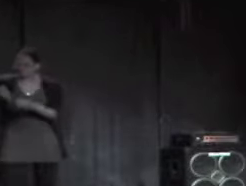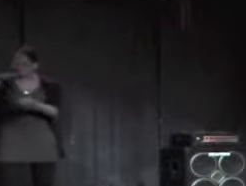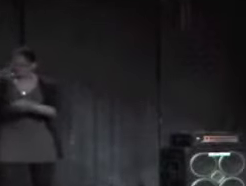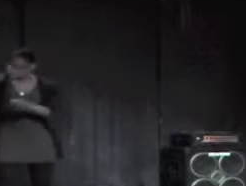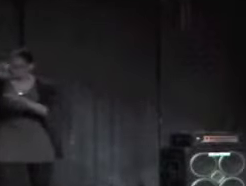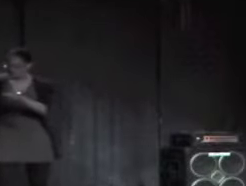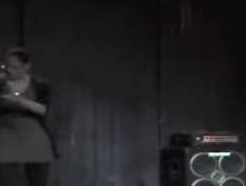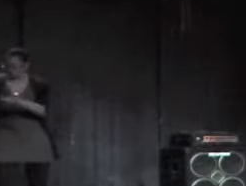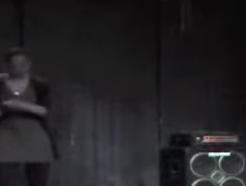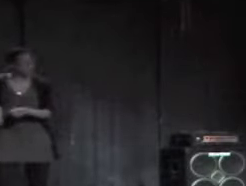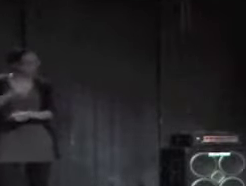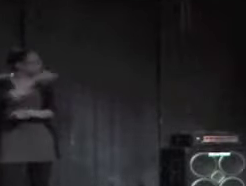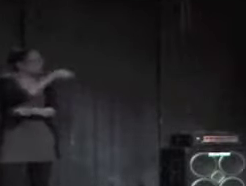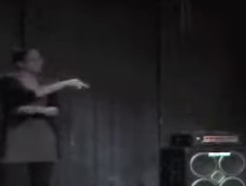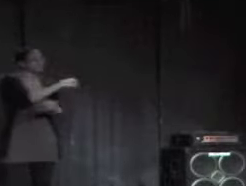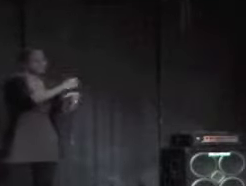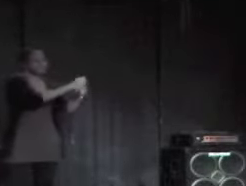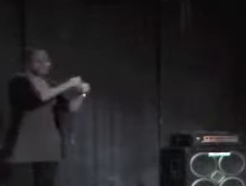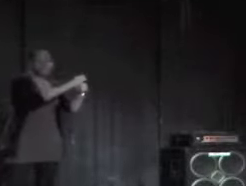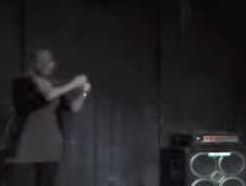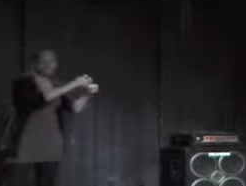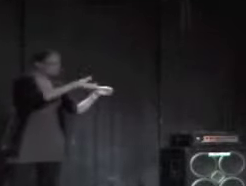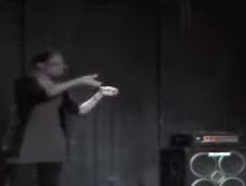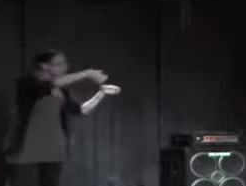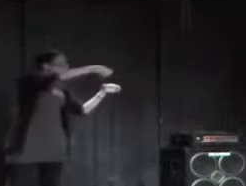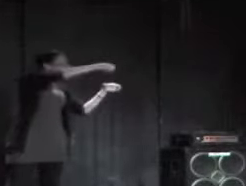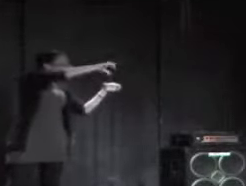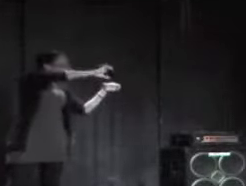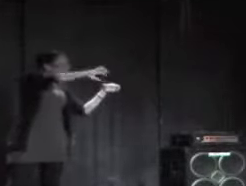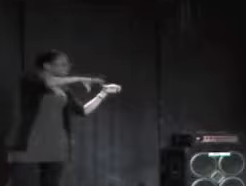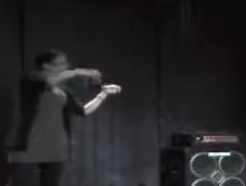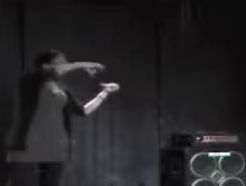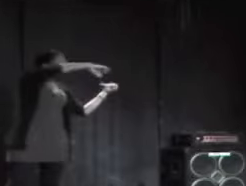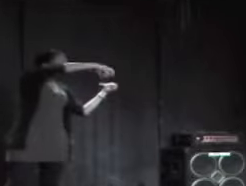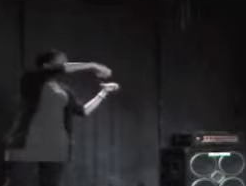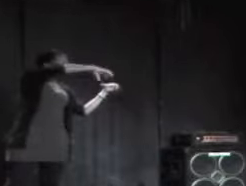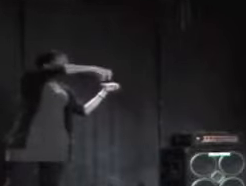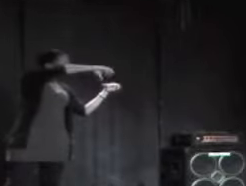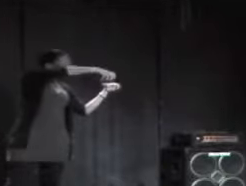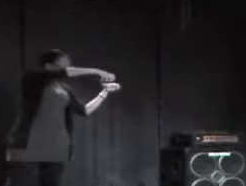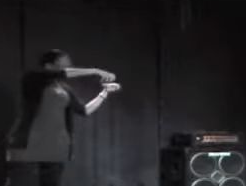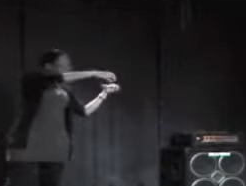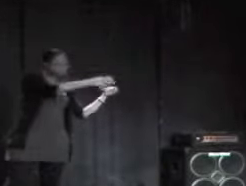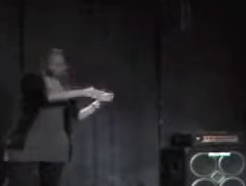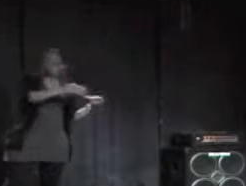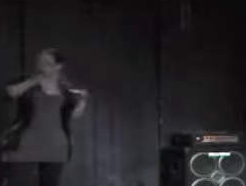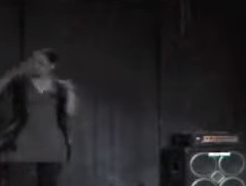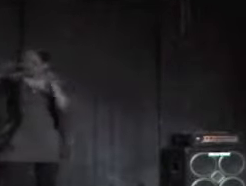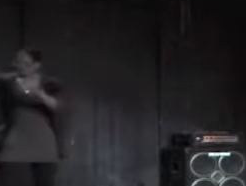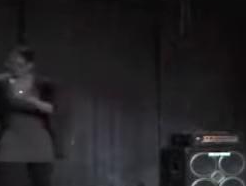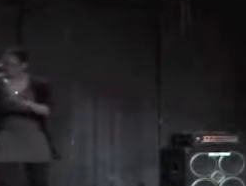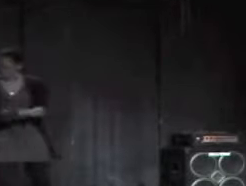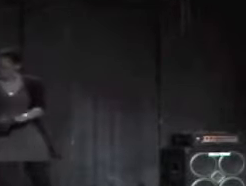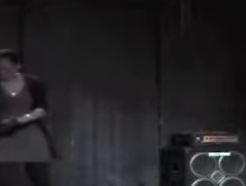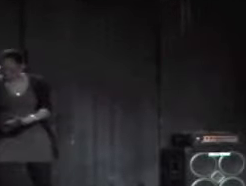And he puts it in a Ziploc bag and into his lunchbox. And then he gets coffee, packs that up, and puts that in the bag.